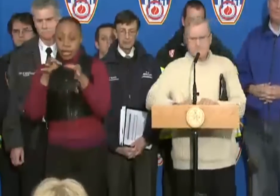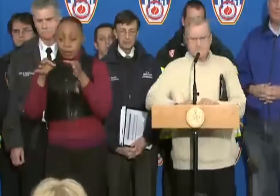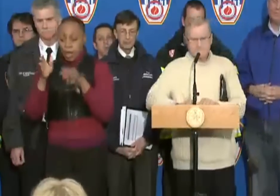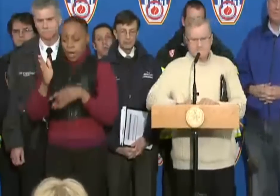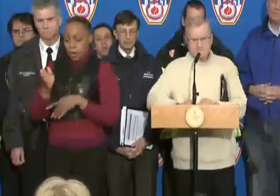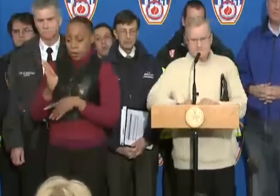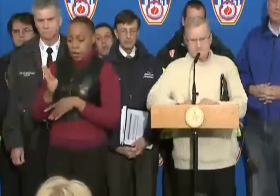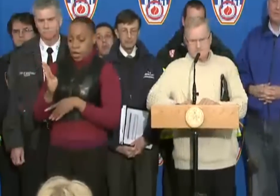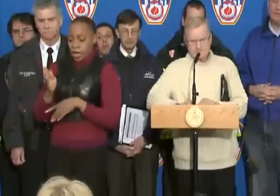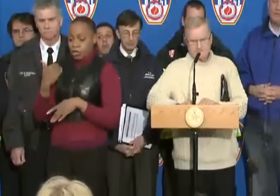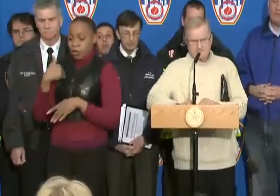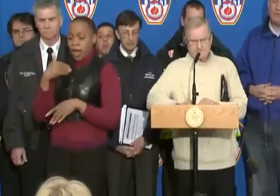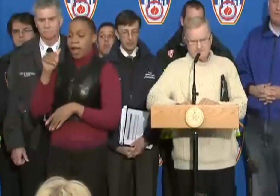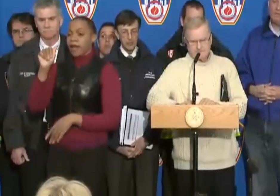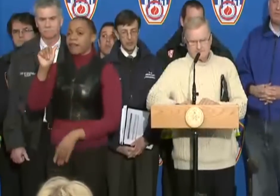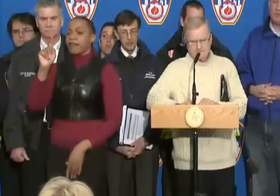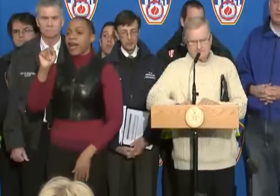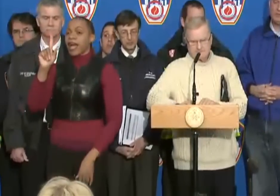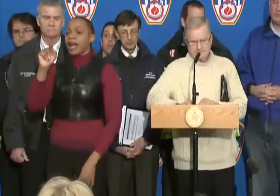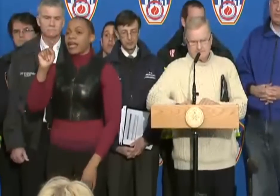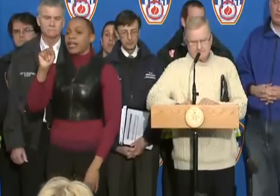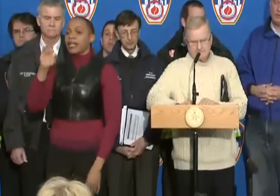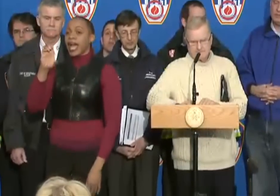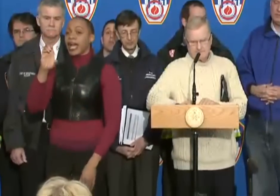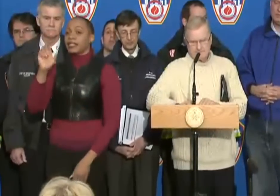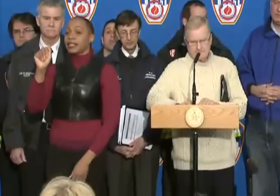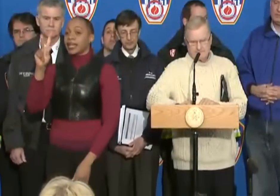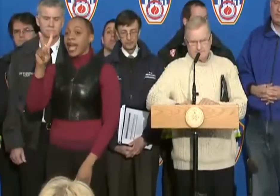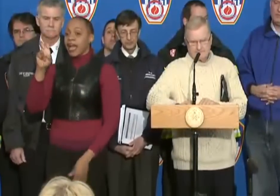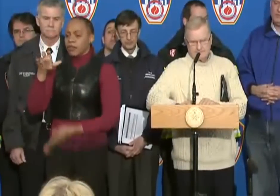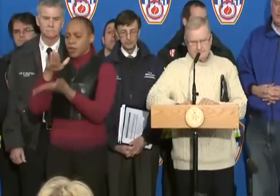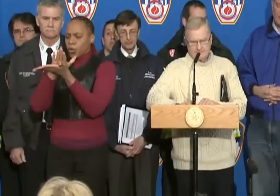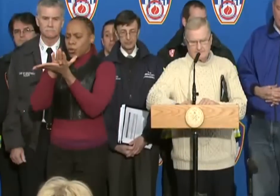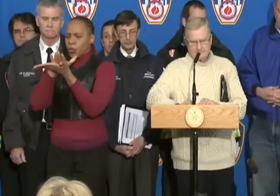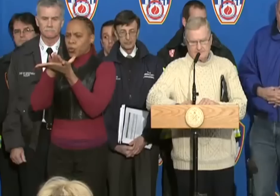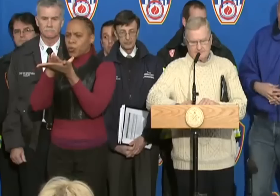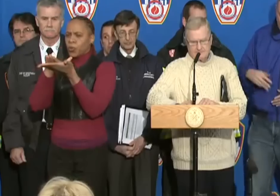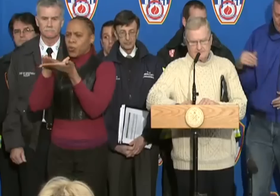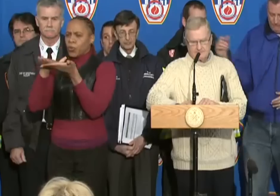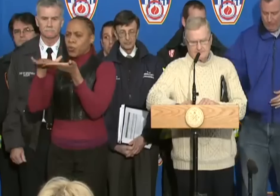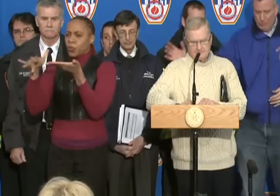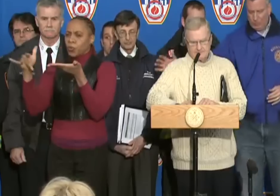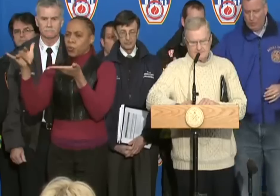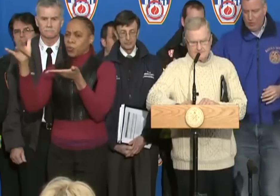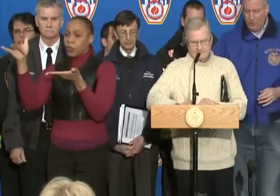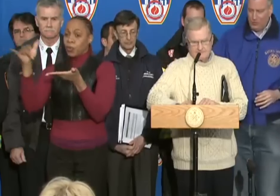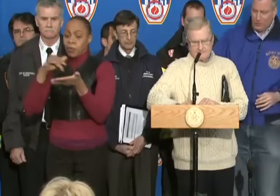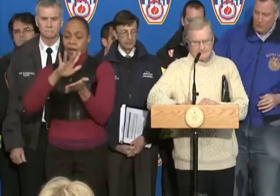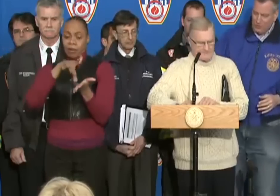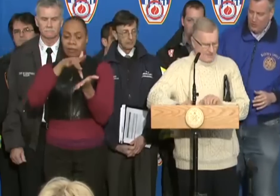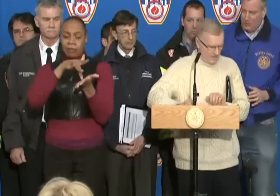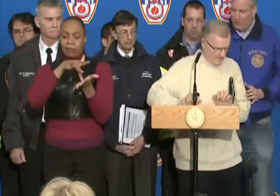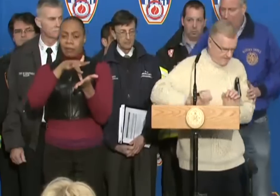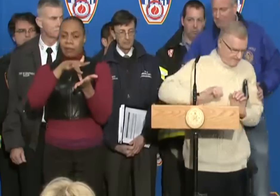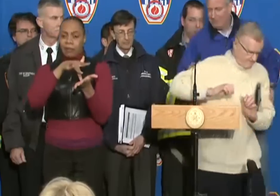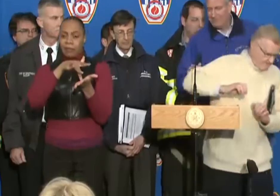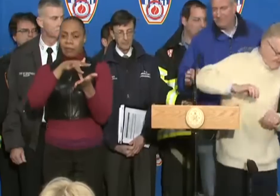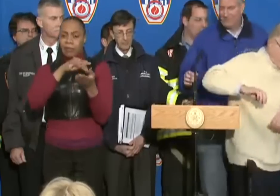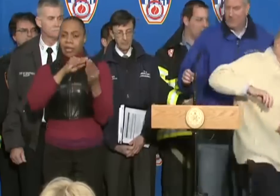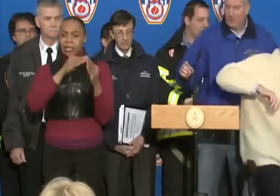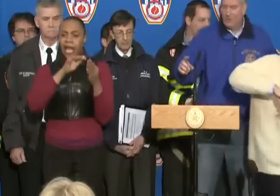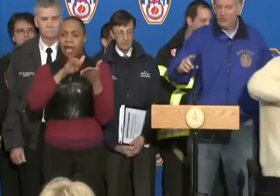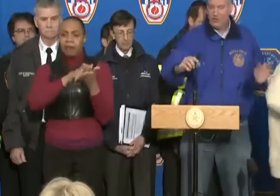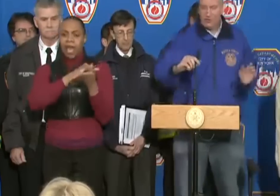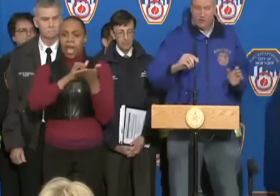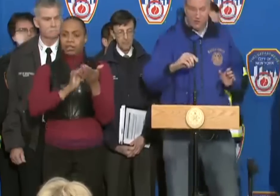you have Atlantic Avenue, which is completely clean. You can see the blacktop. And in the midtown of Manhattan, the snow is all over